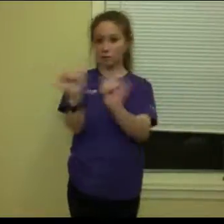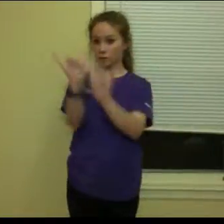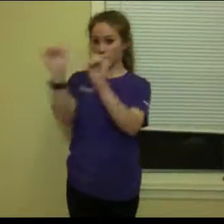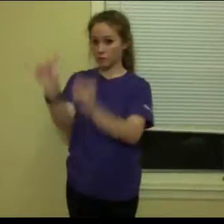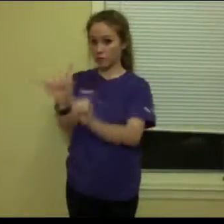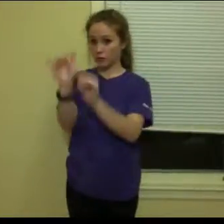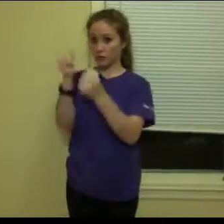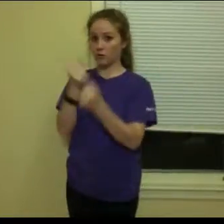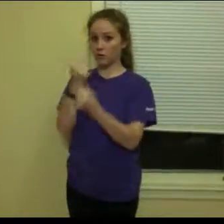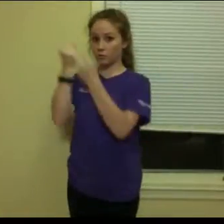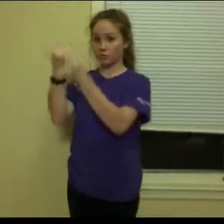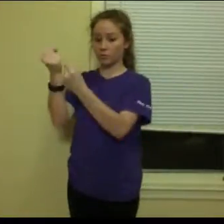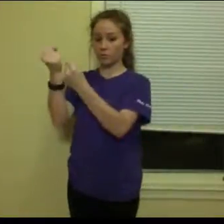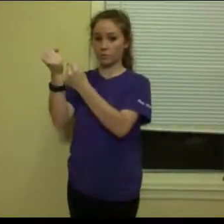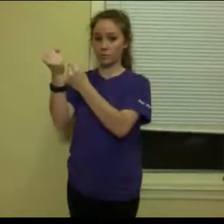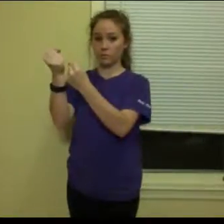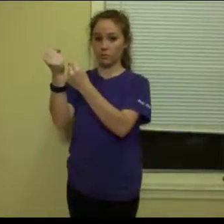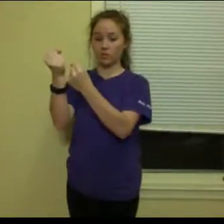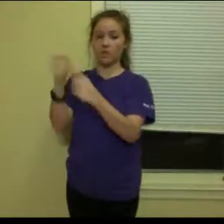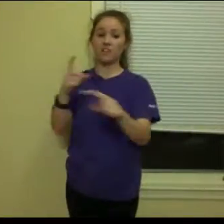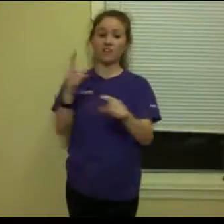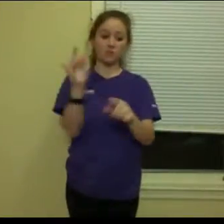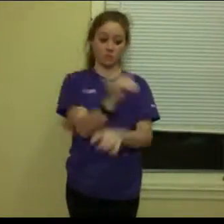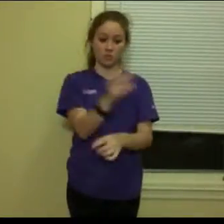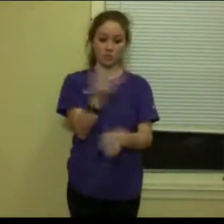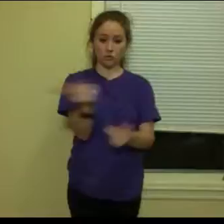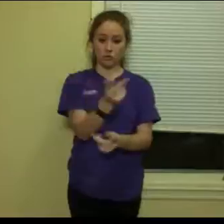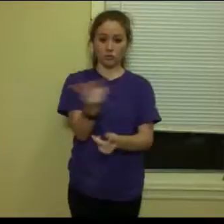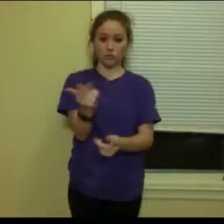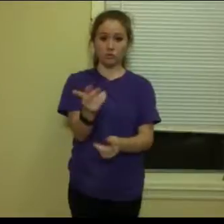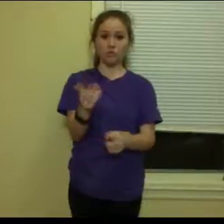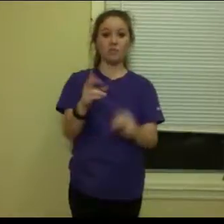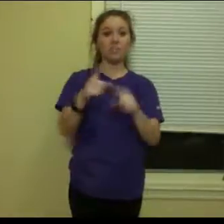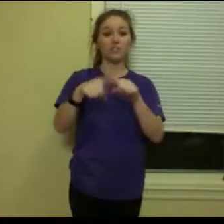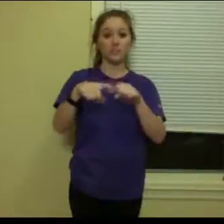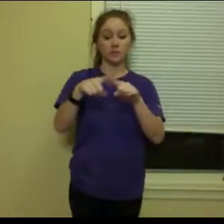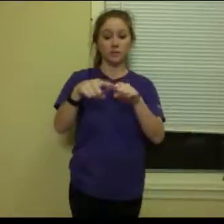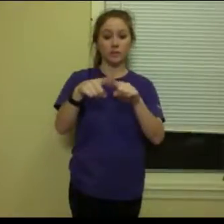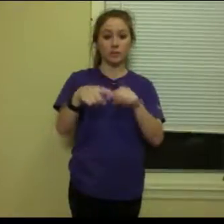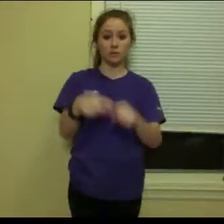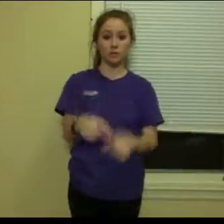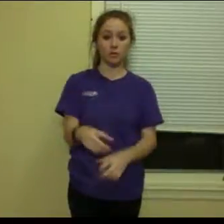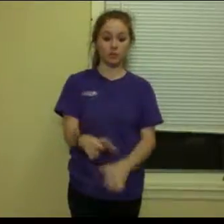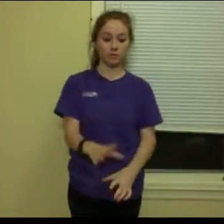there's shared respect, shared power. Those two depend on